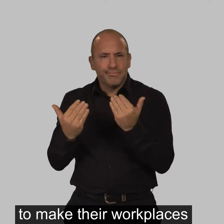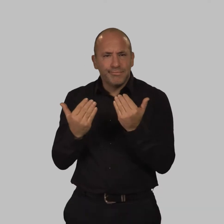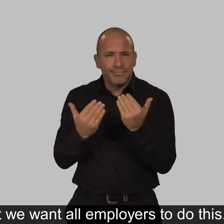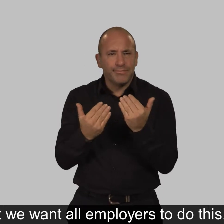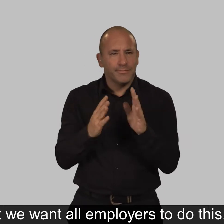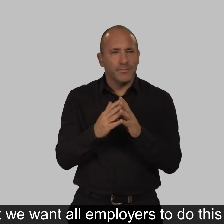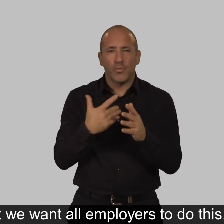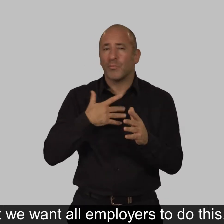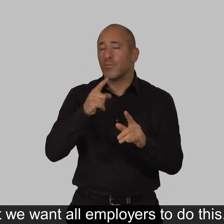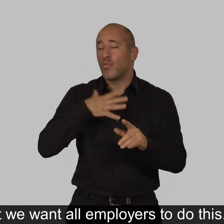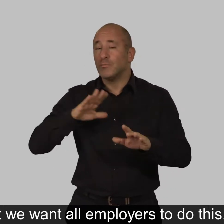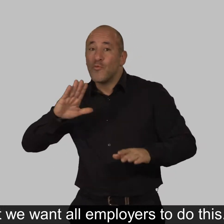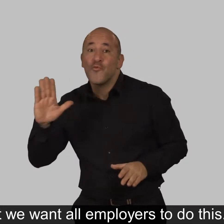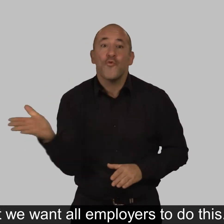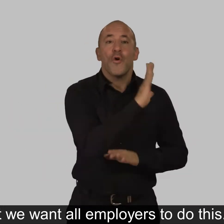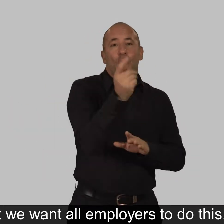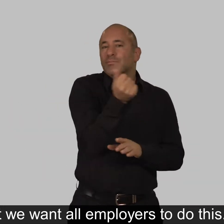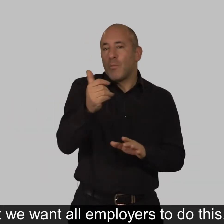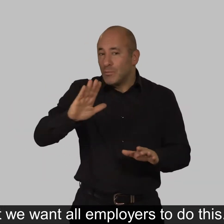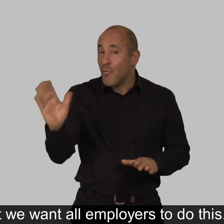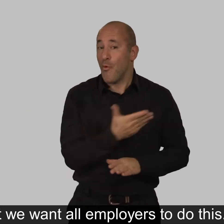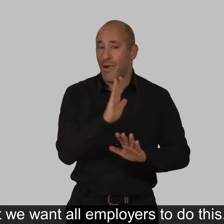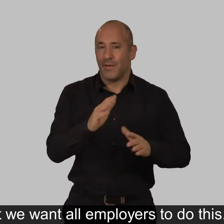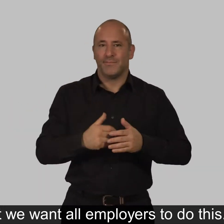welcoming, but we want all employers to do this.